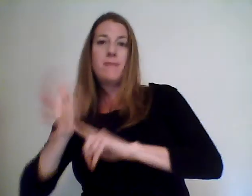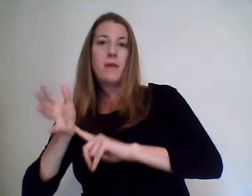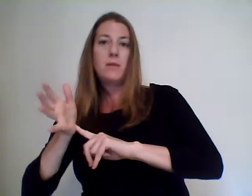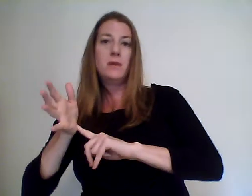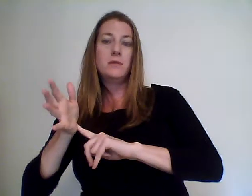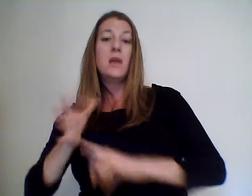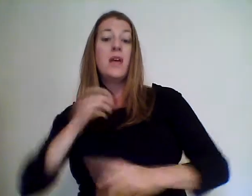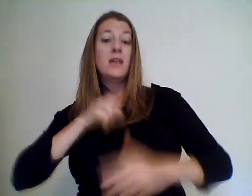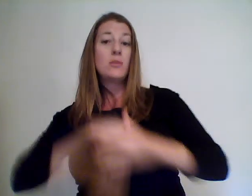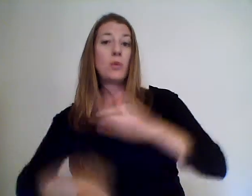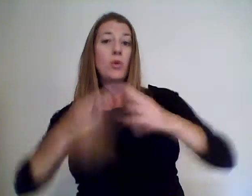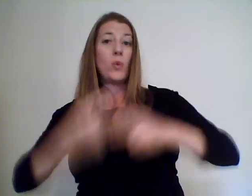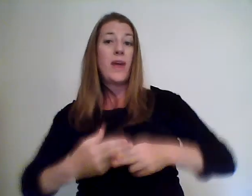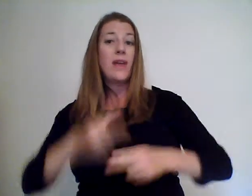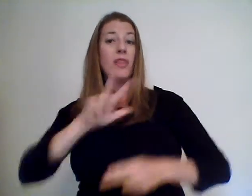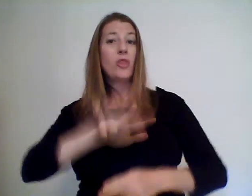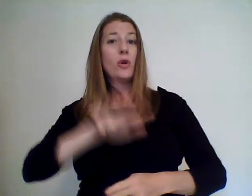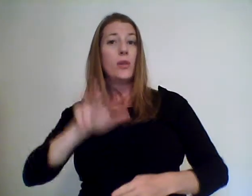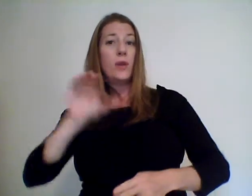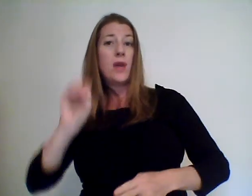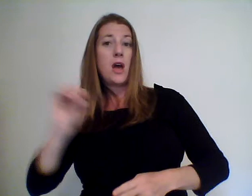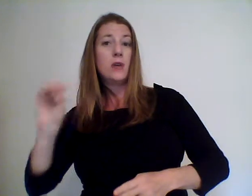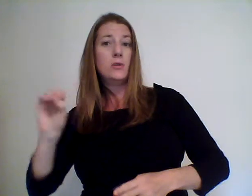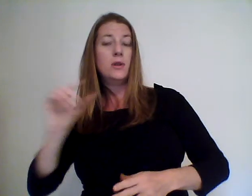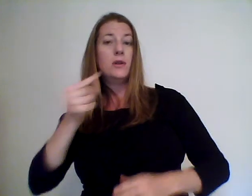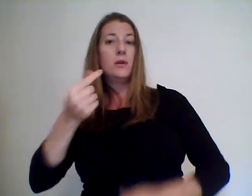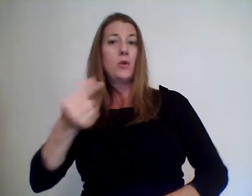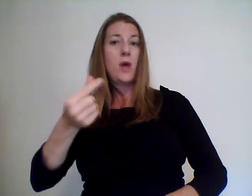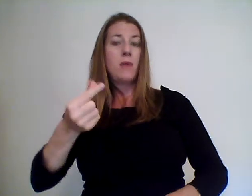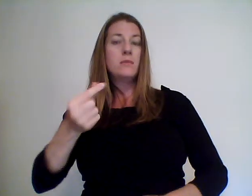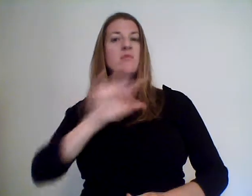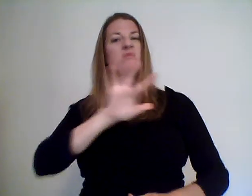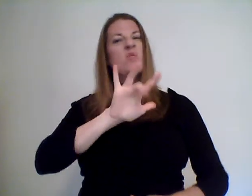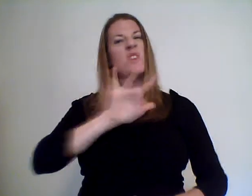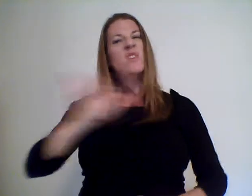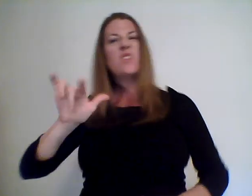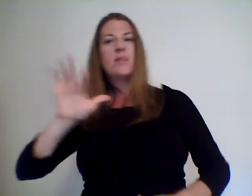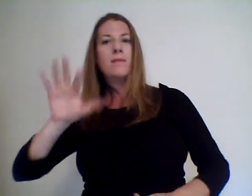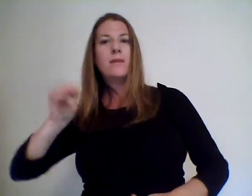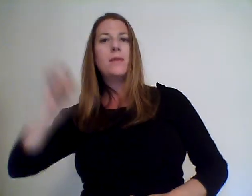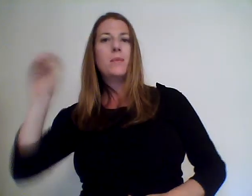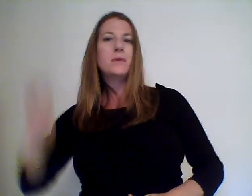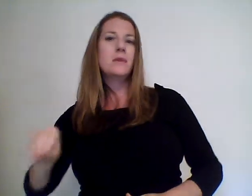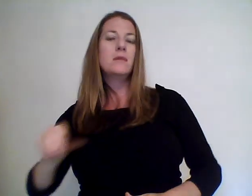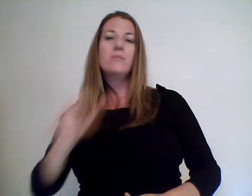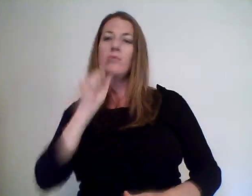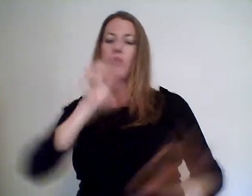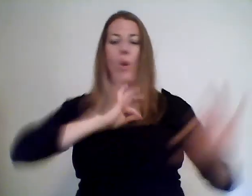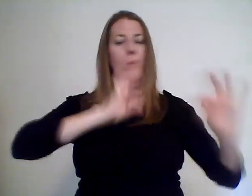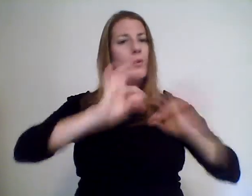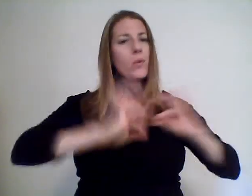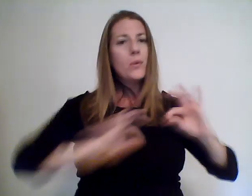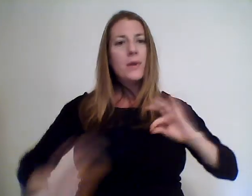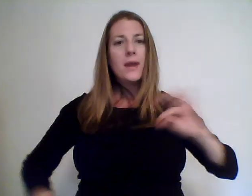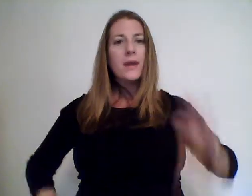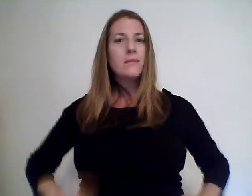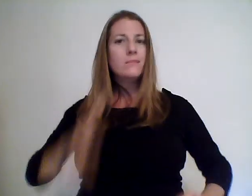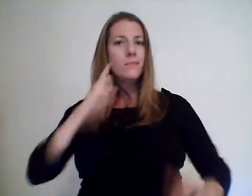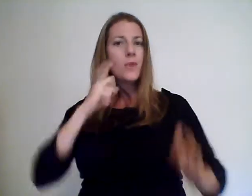birth weight was 3,300 grams, 25th to 50th percentile. No bruising was noted at delivery. Since